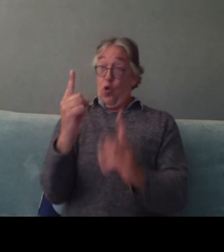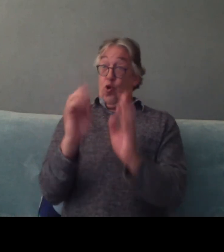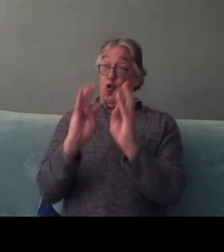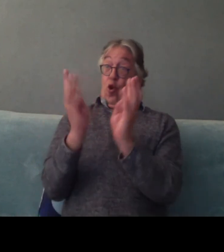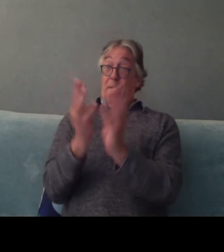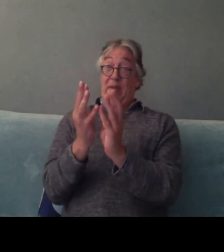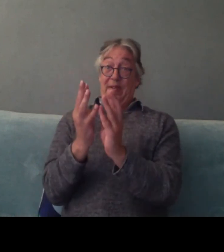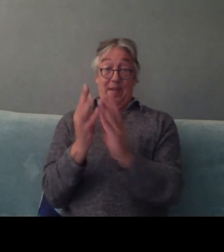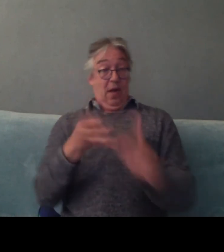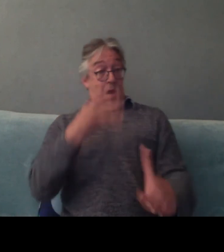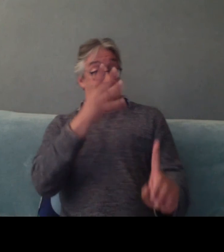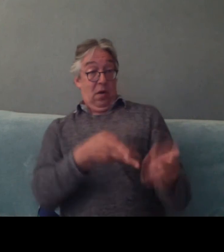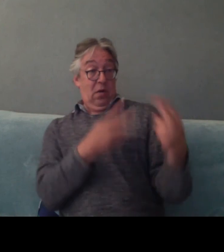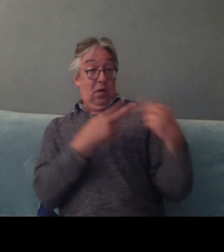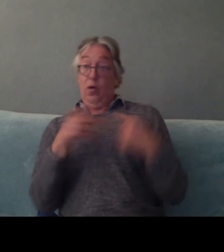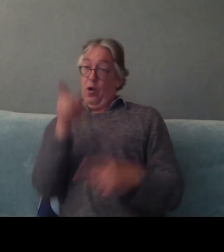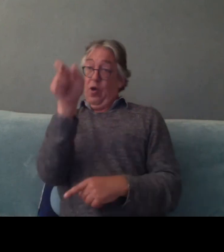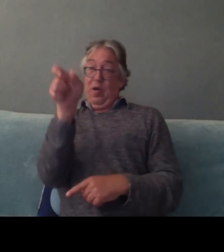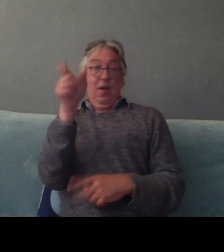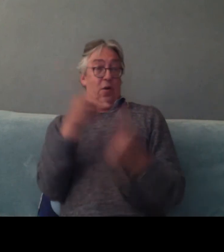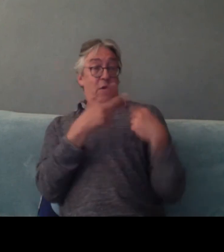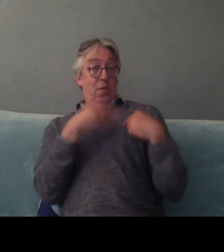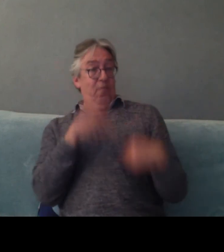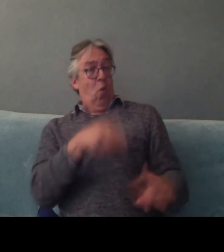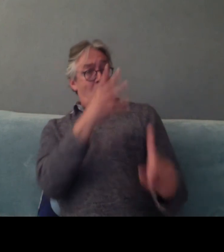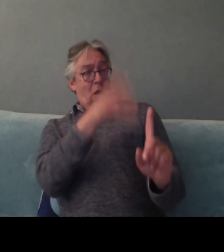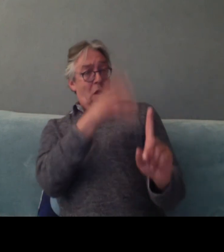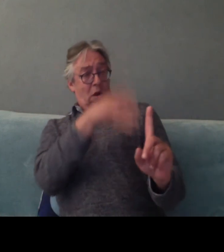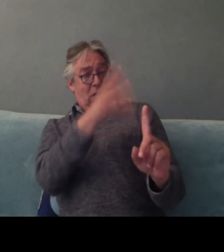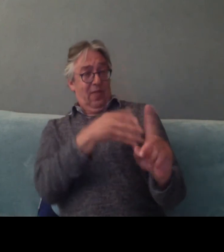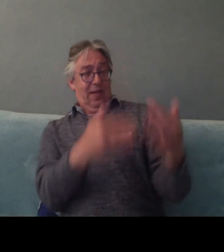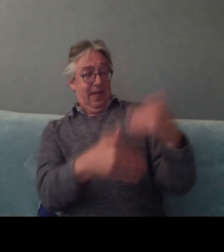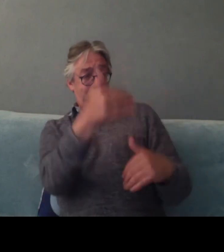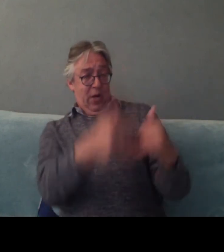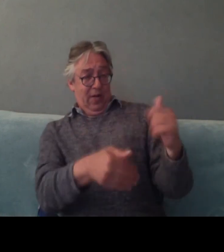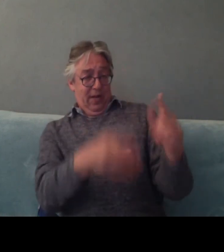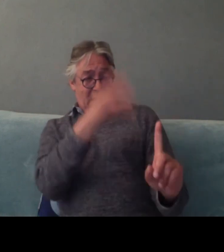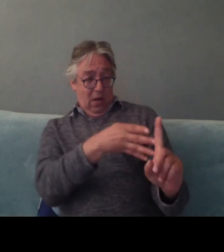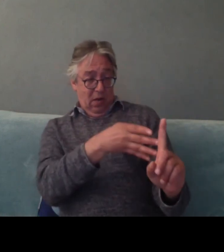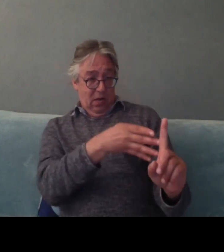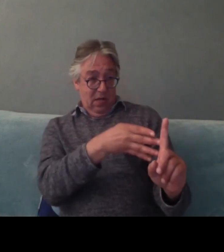the assessment for personal assistance. Does this?